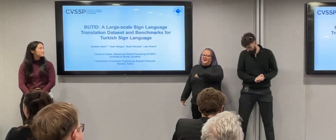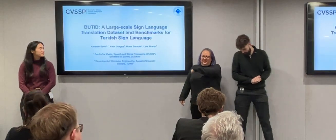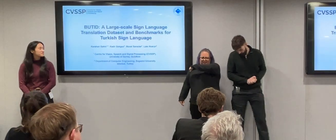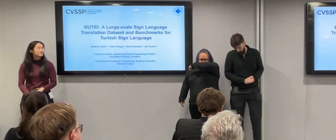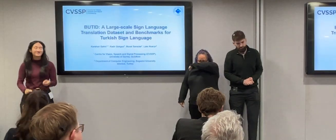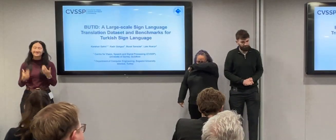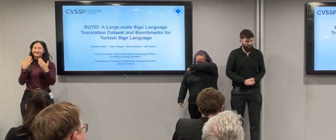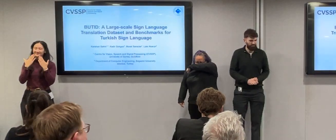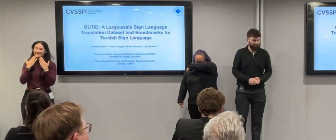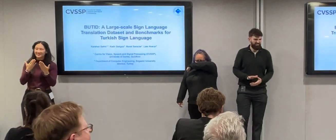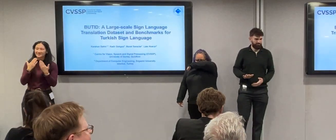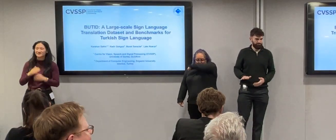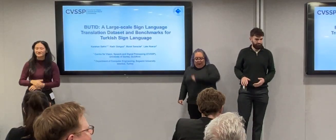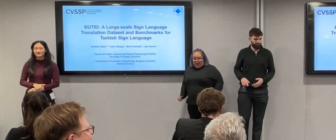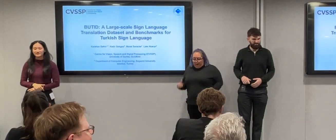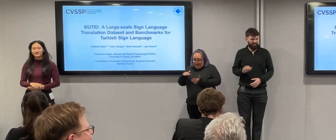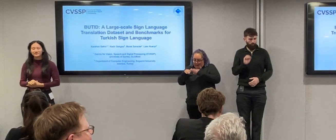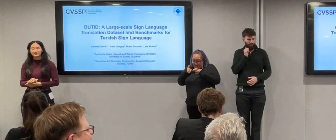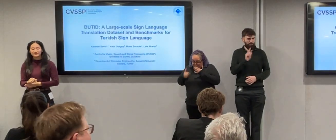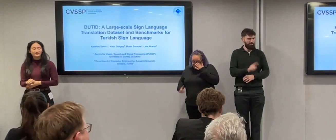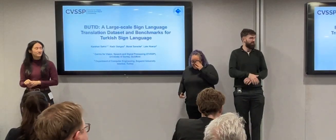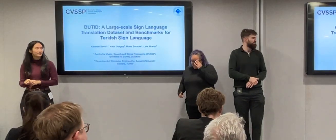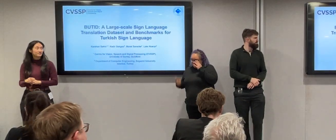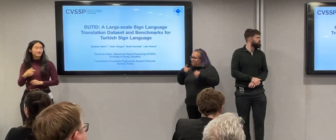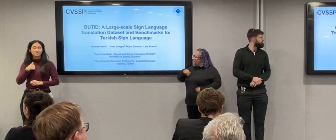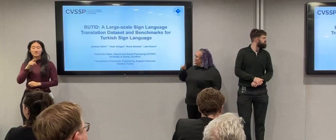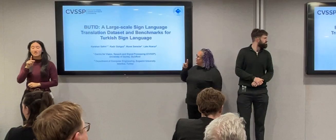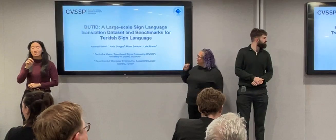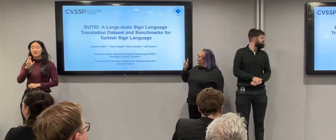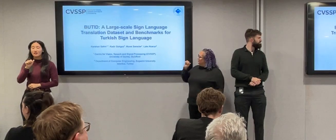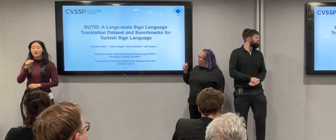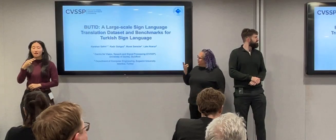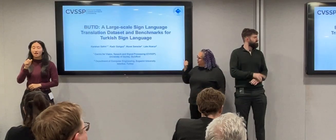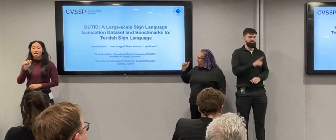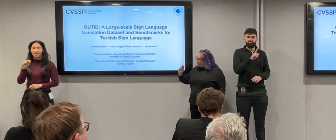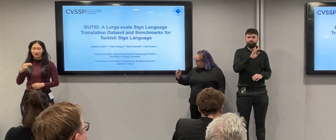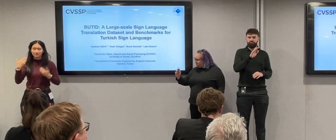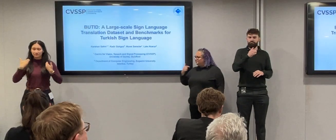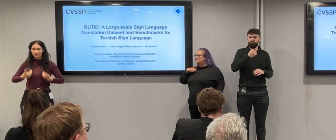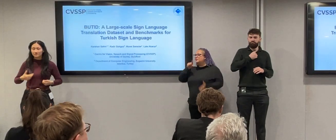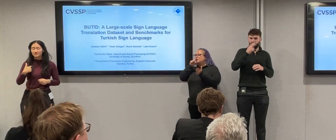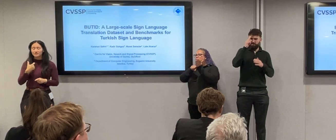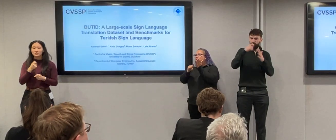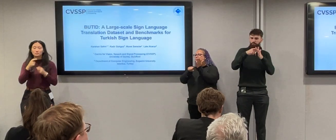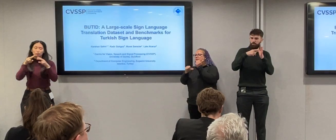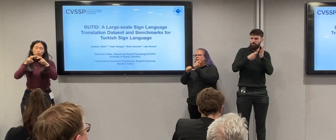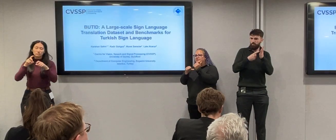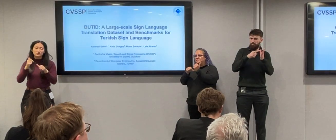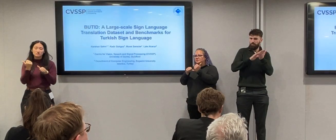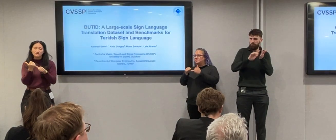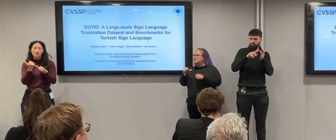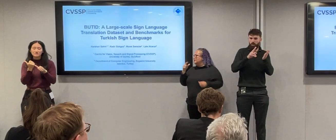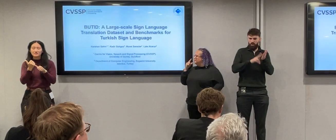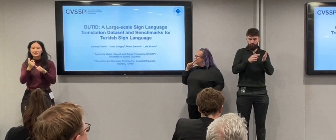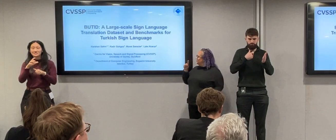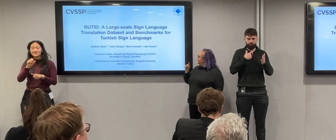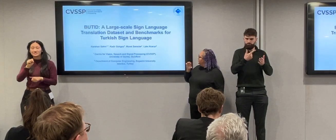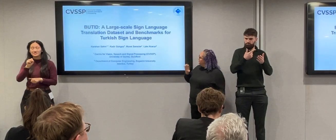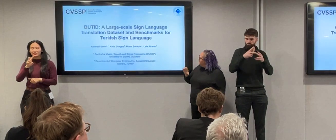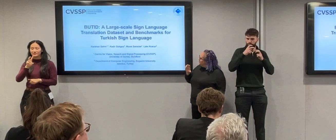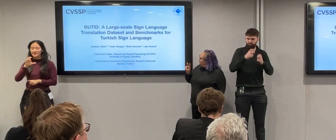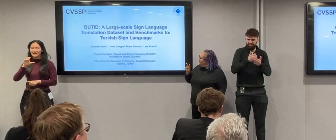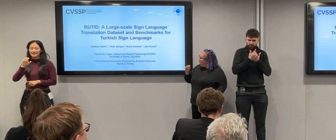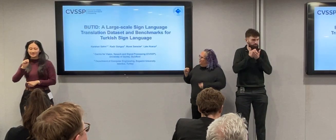Thank you. I'm Karahan. I'm a research assistant in CBSSB, also a former